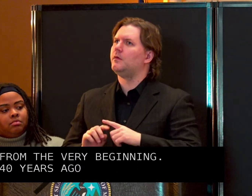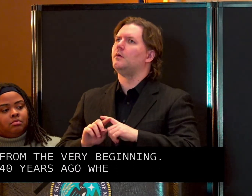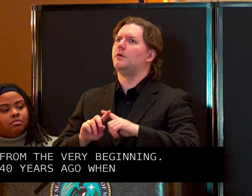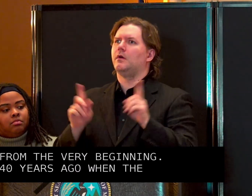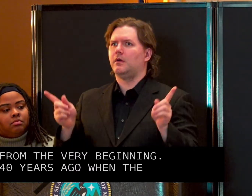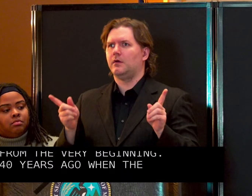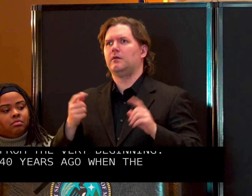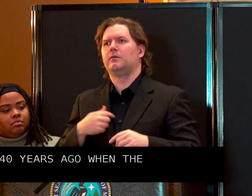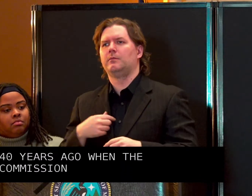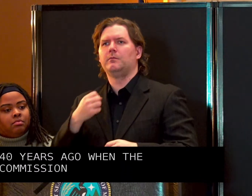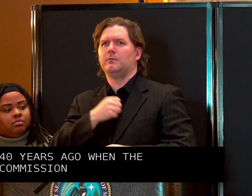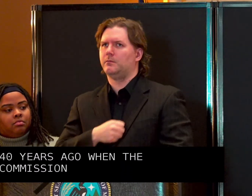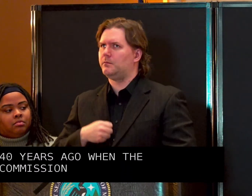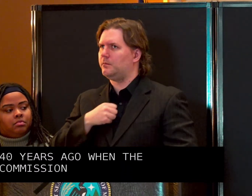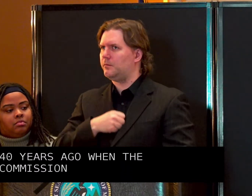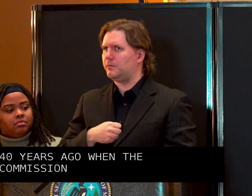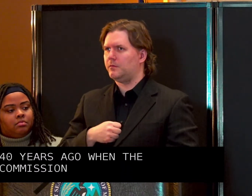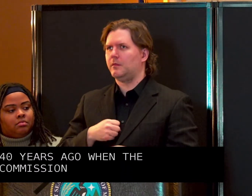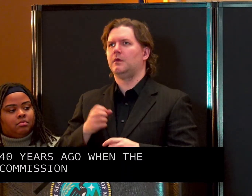founded.